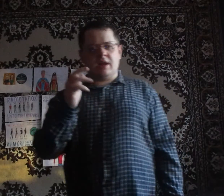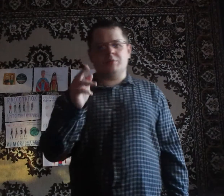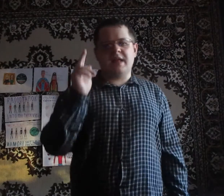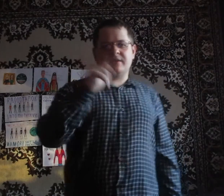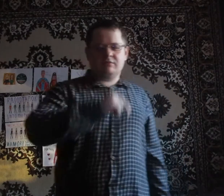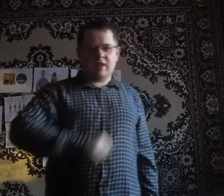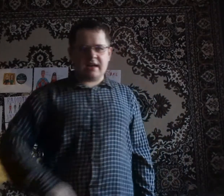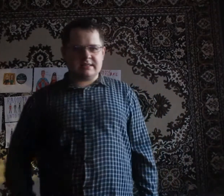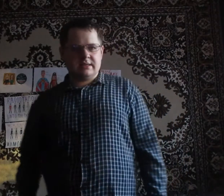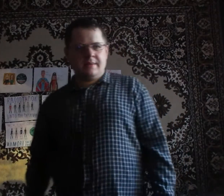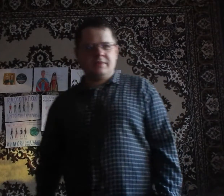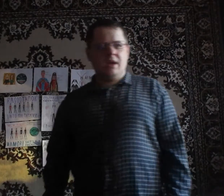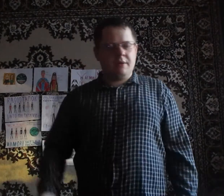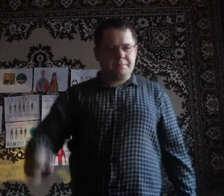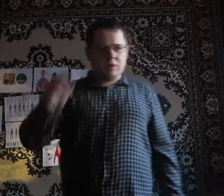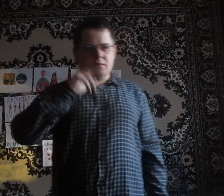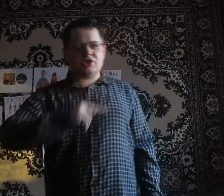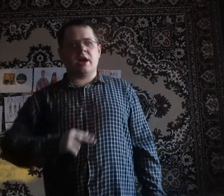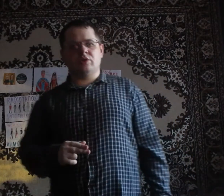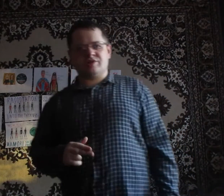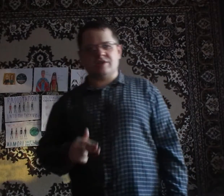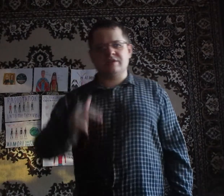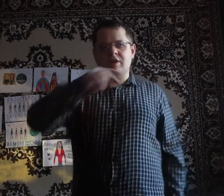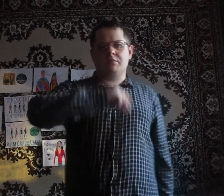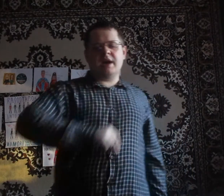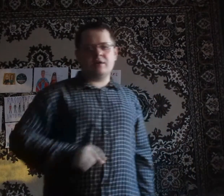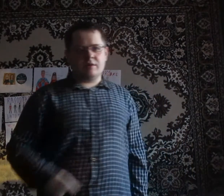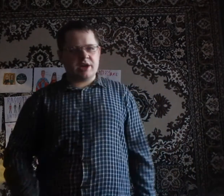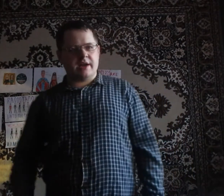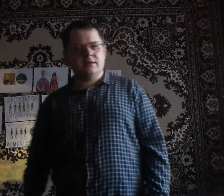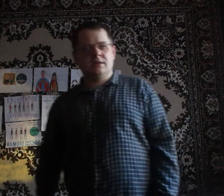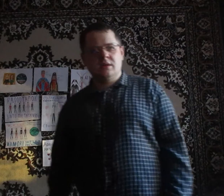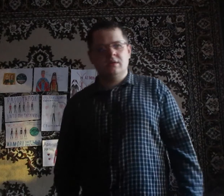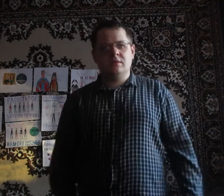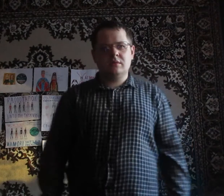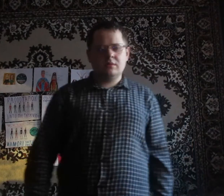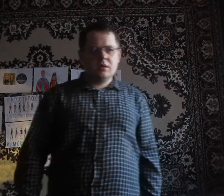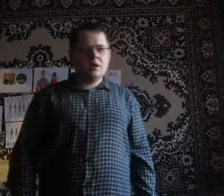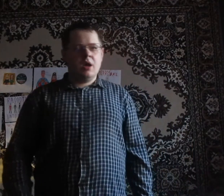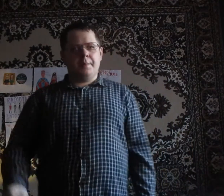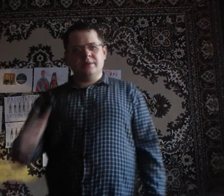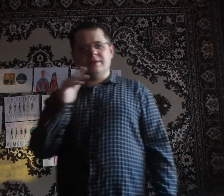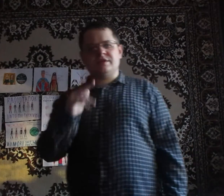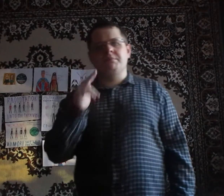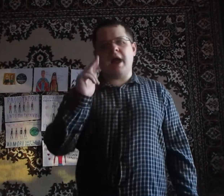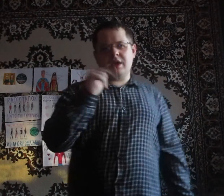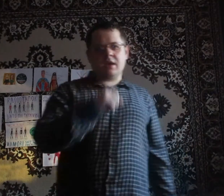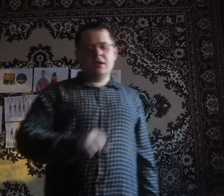a black reflex. We'll try rockstars, we got money in your head. We'll need some money in